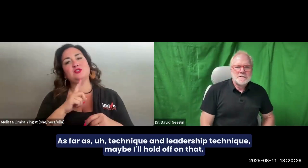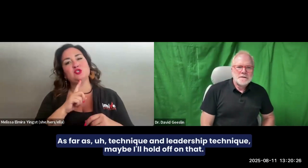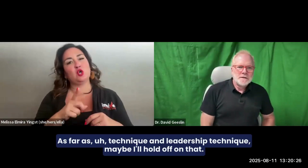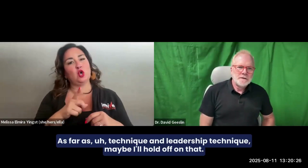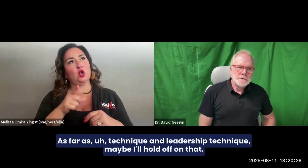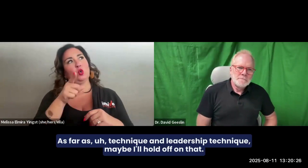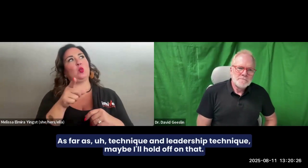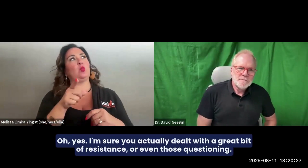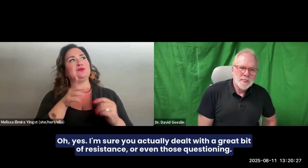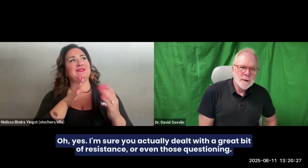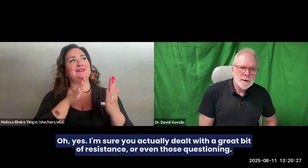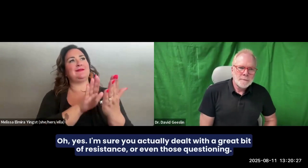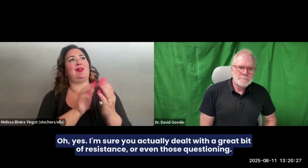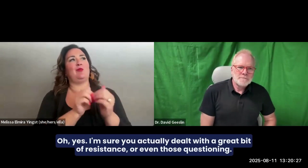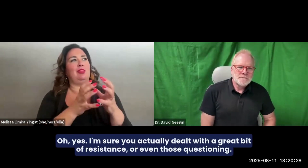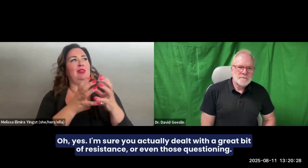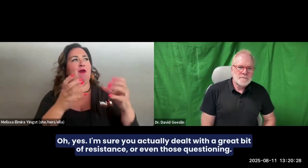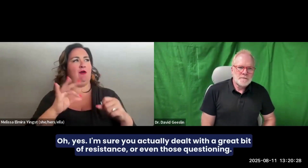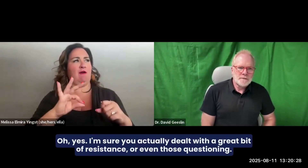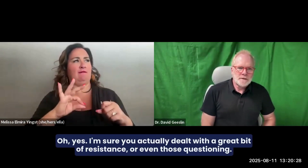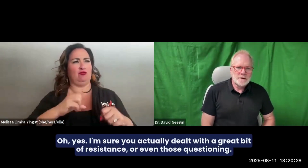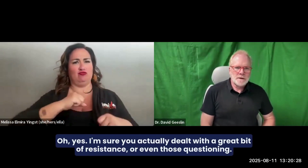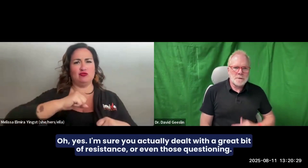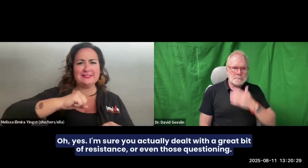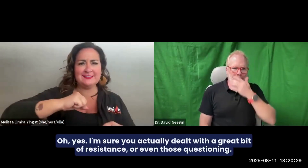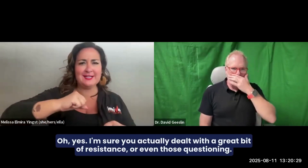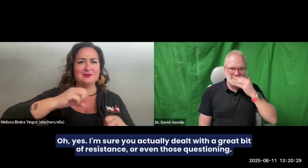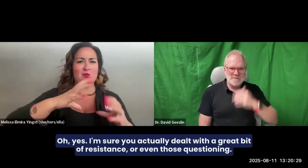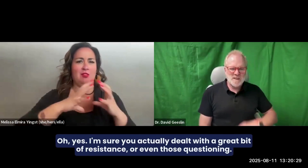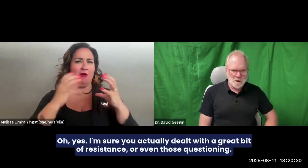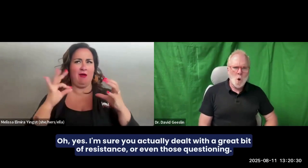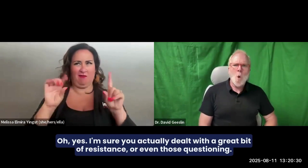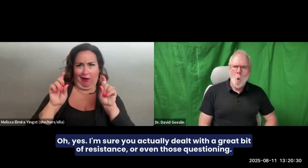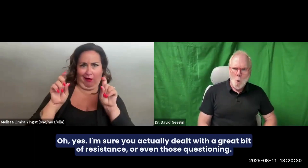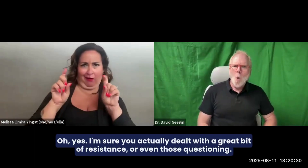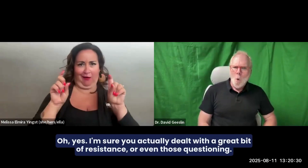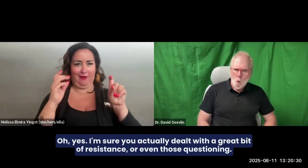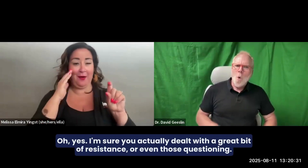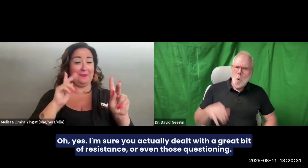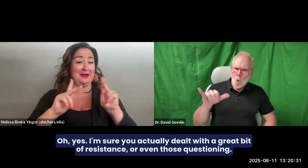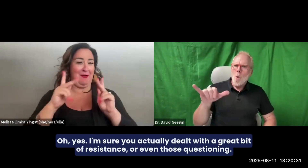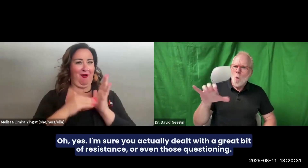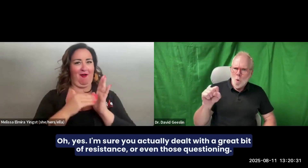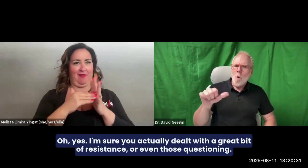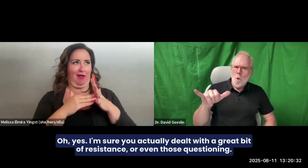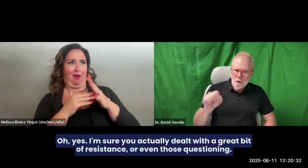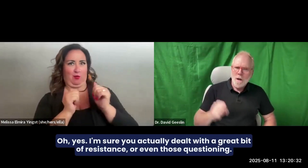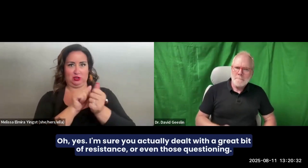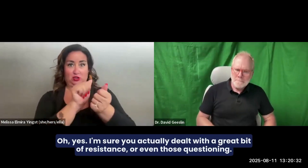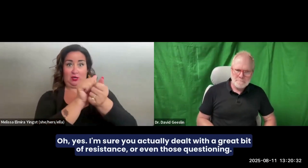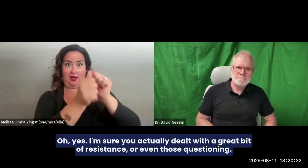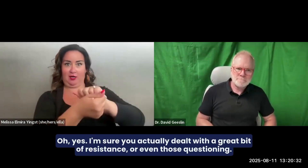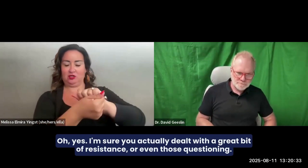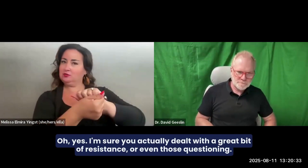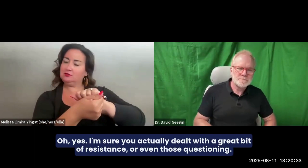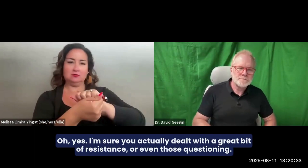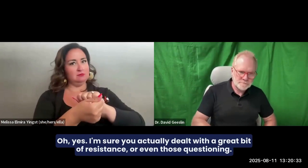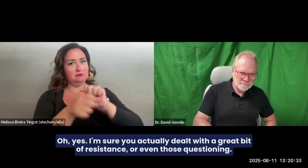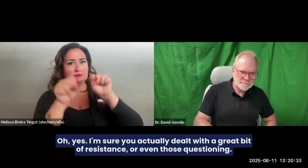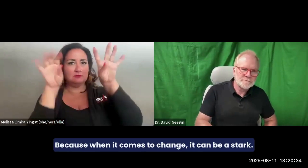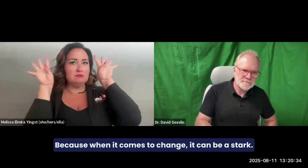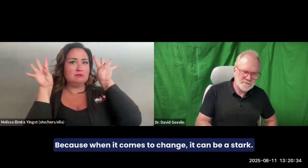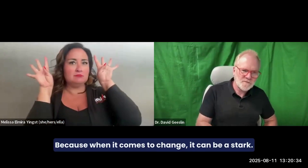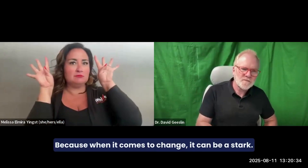off on that. Oh, yes. I'm sure you actually dealt with a great bit of resistance or even